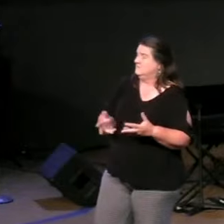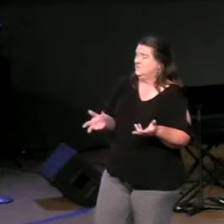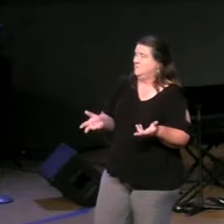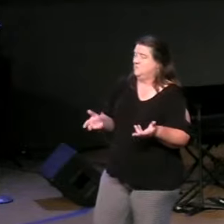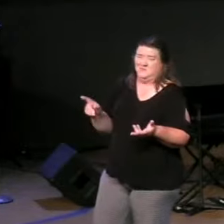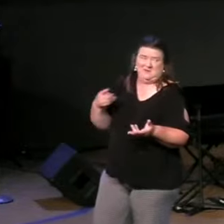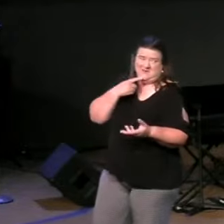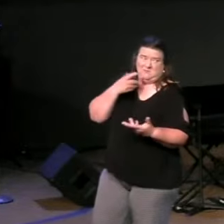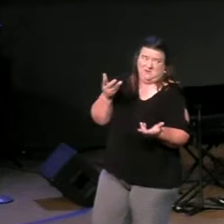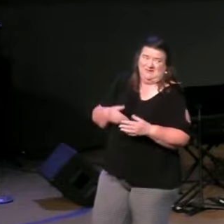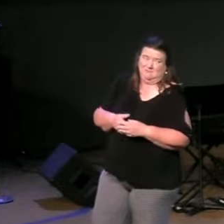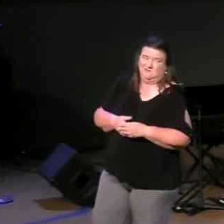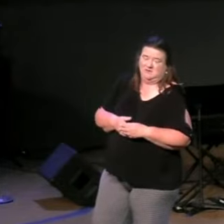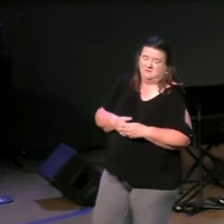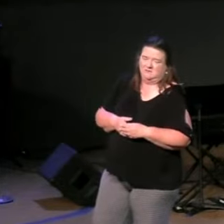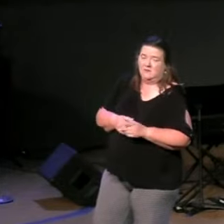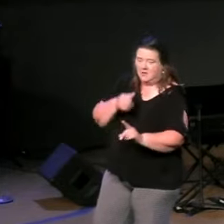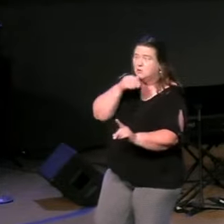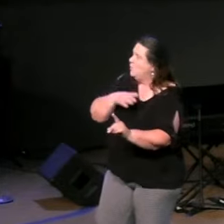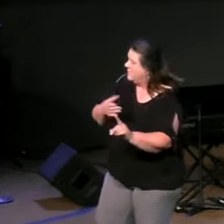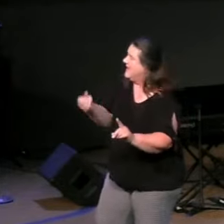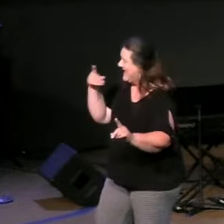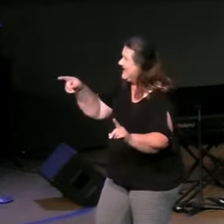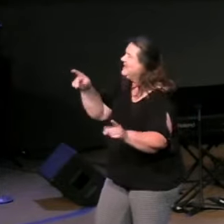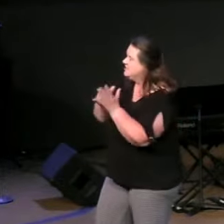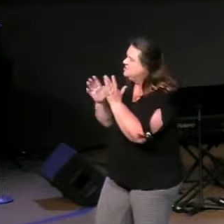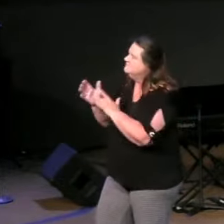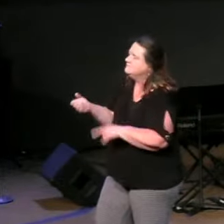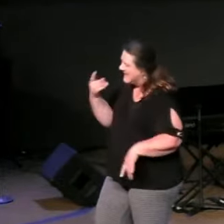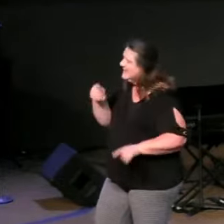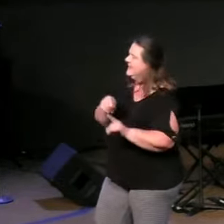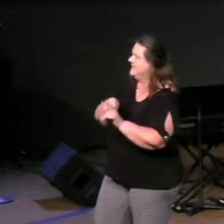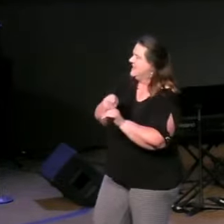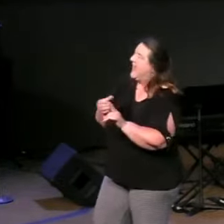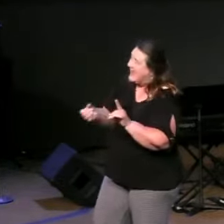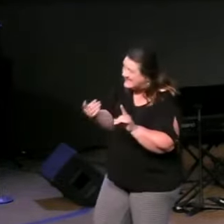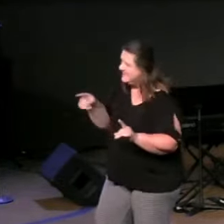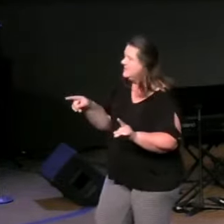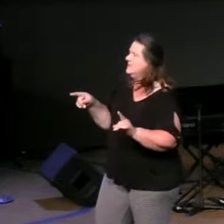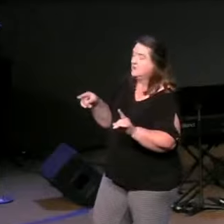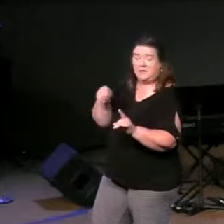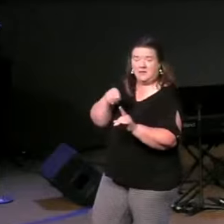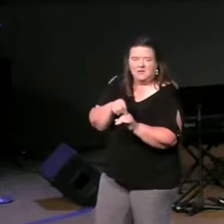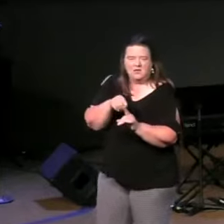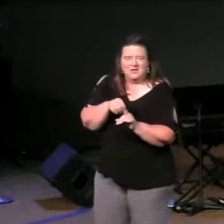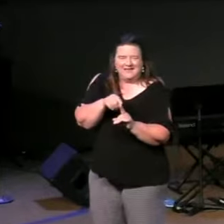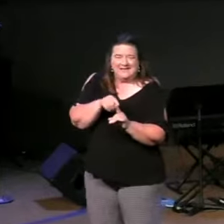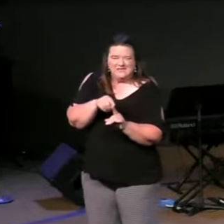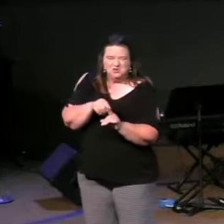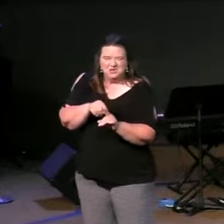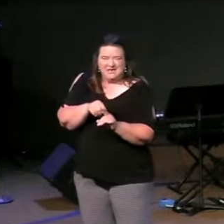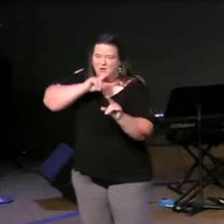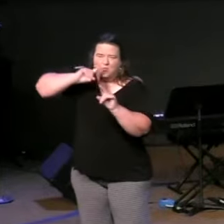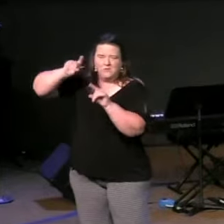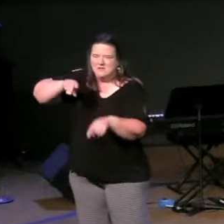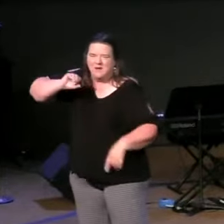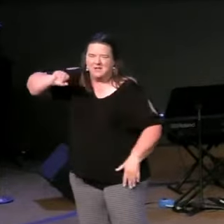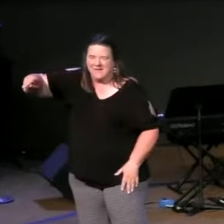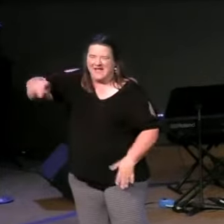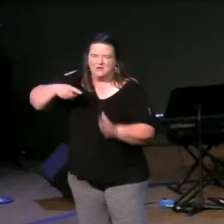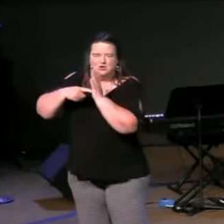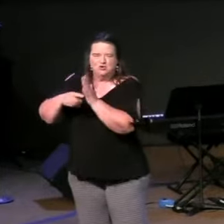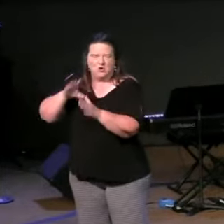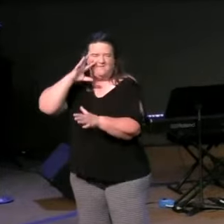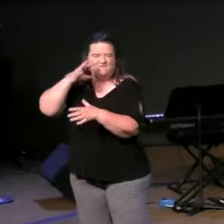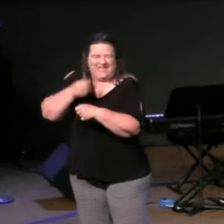They don't get it. And the woman is like, "I get you, Jesus." She not only gets him, but she proceeds to show her